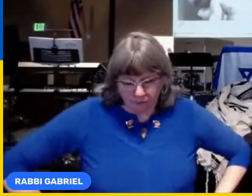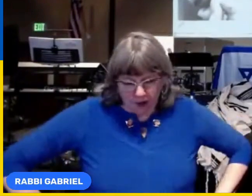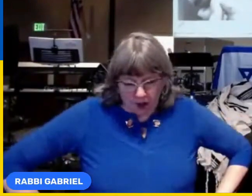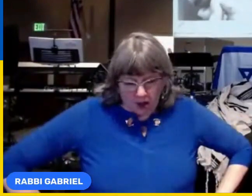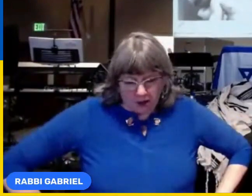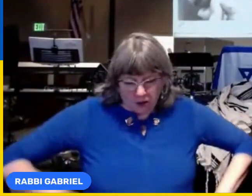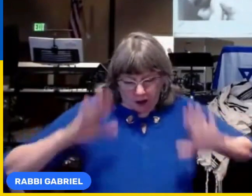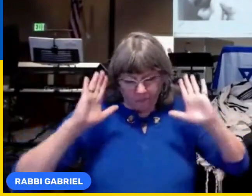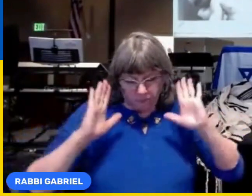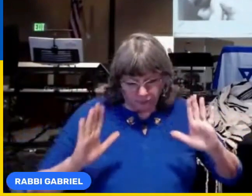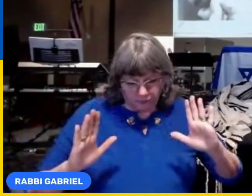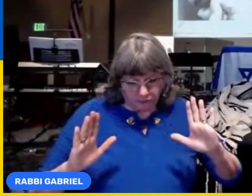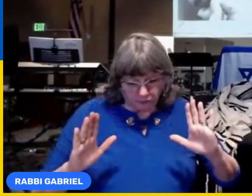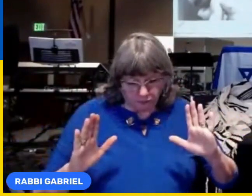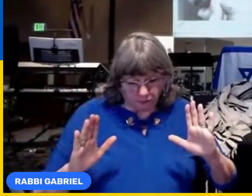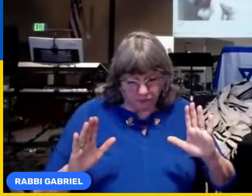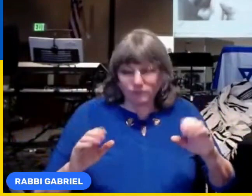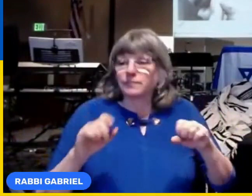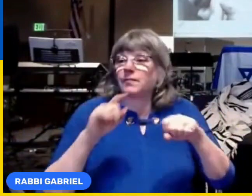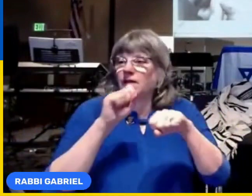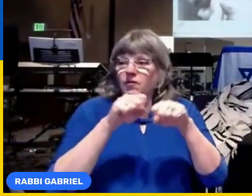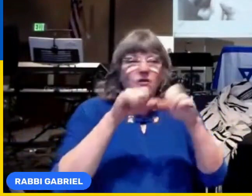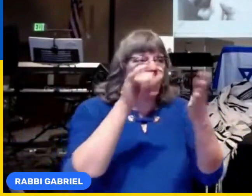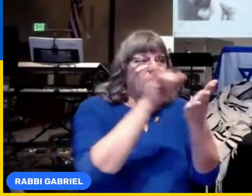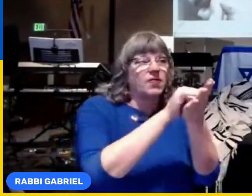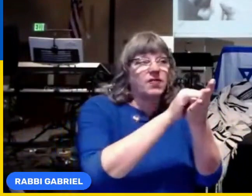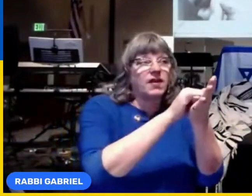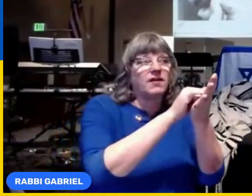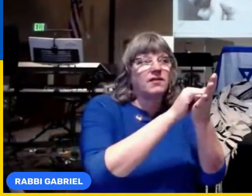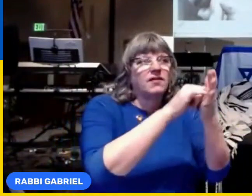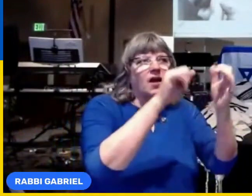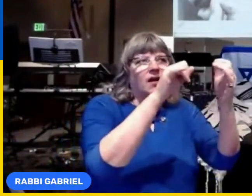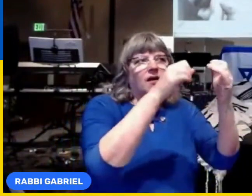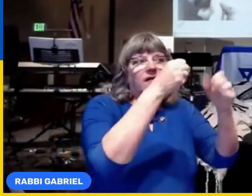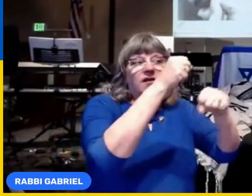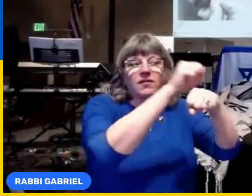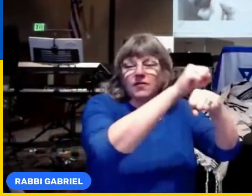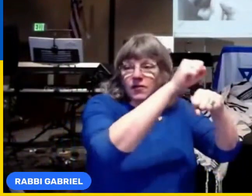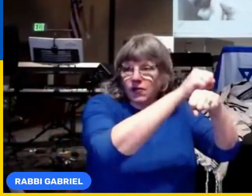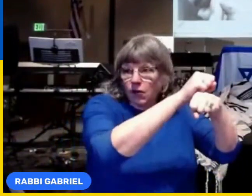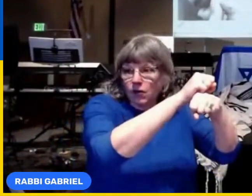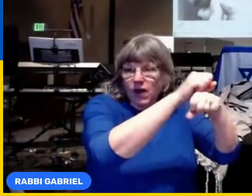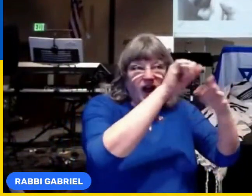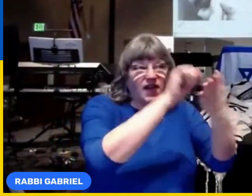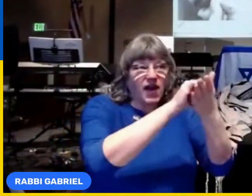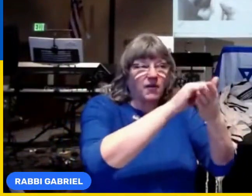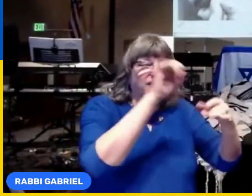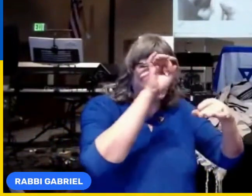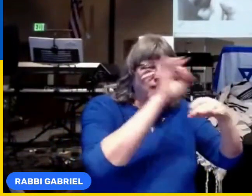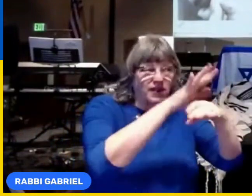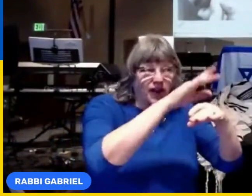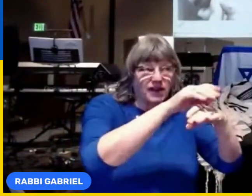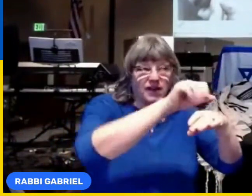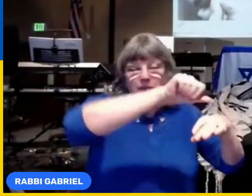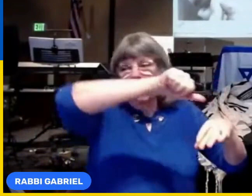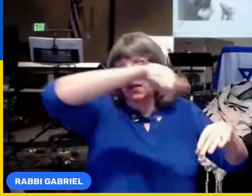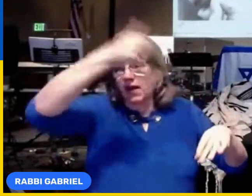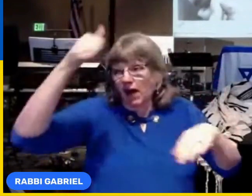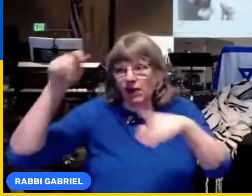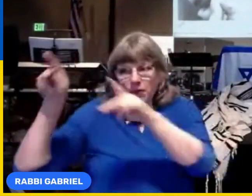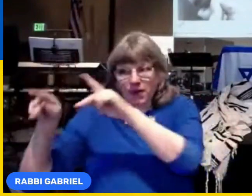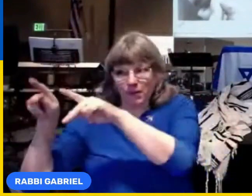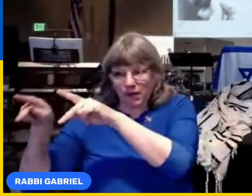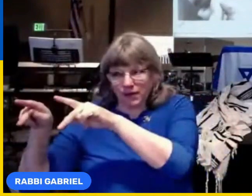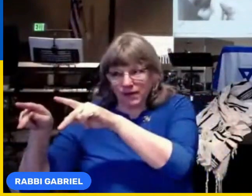The stone which the builders rejected became the cornerstone.